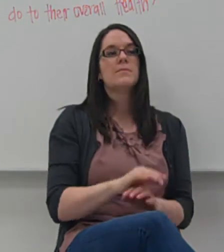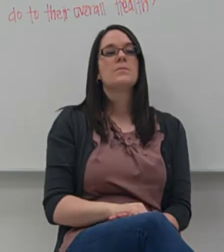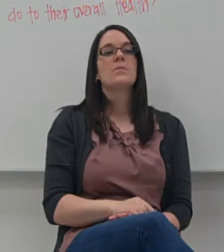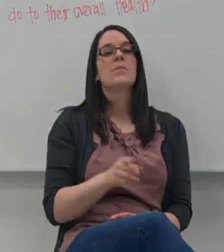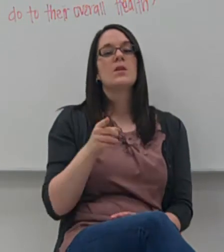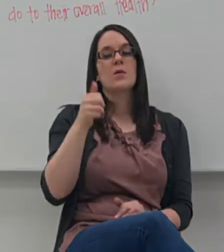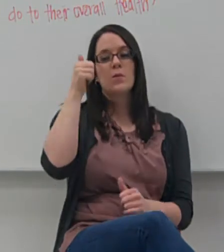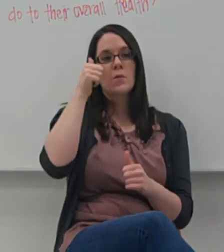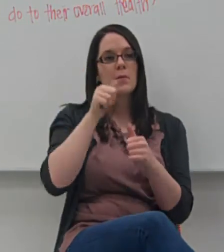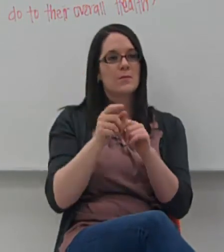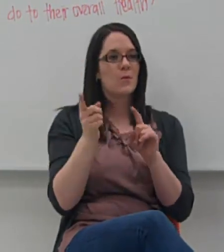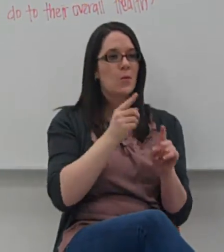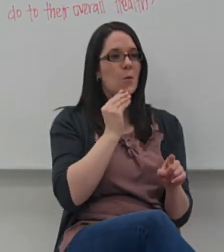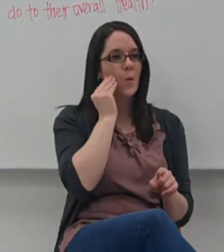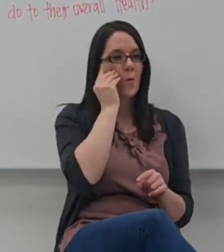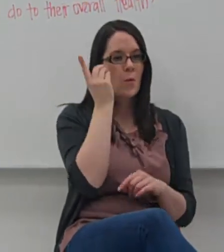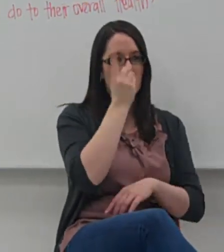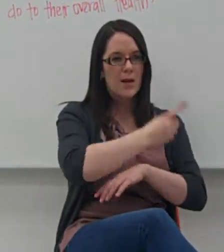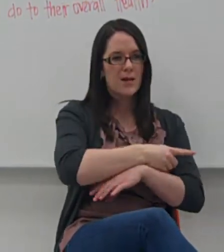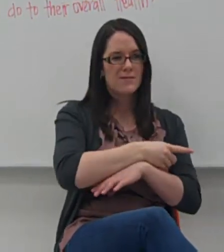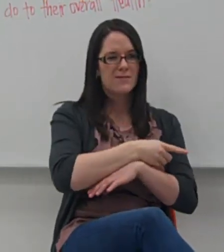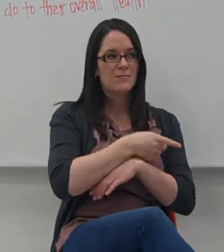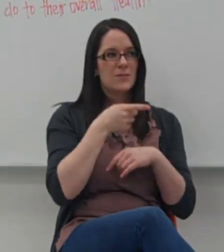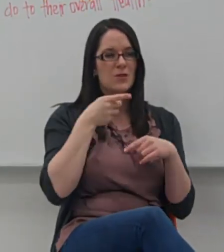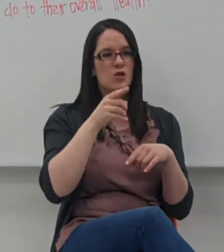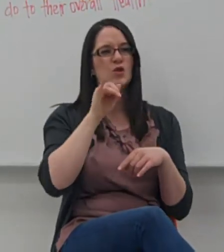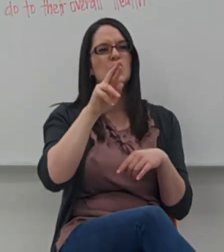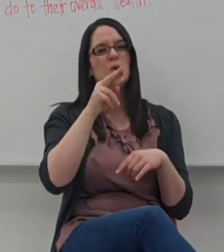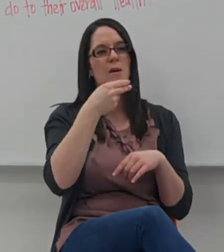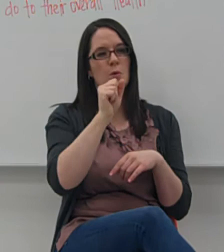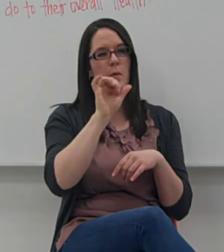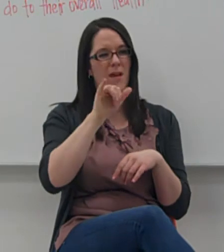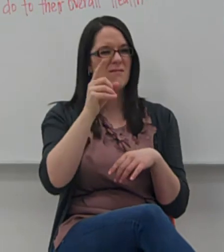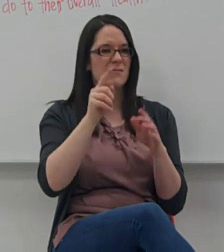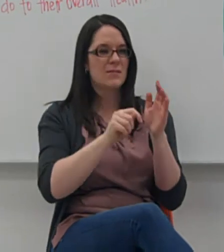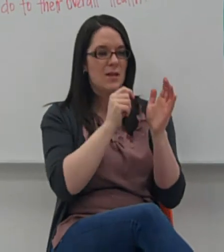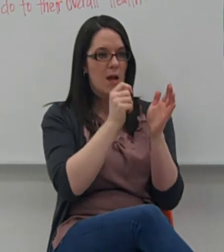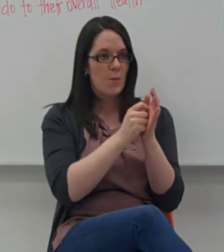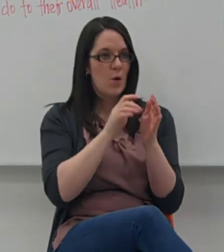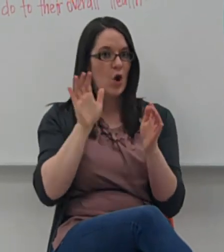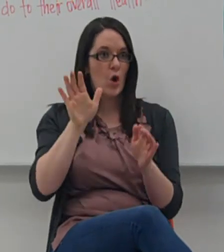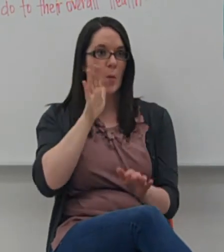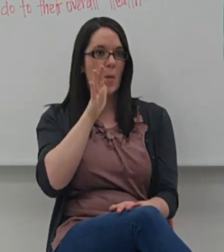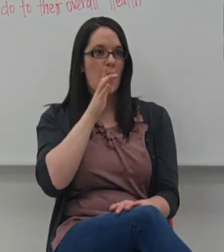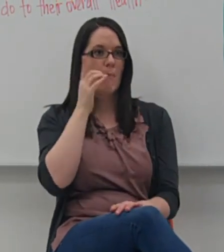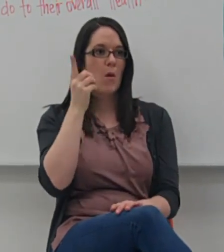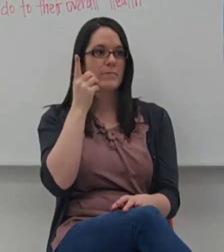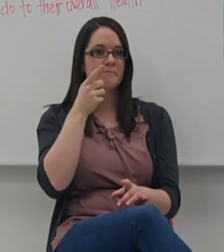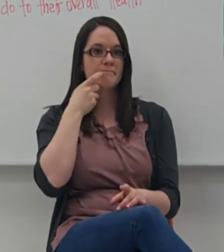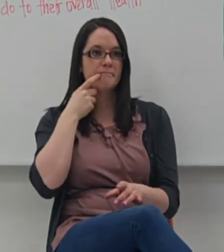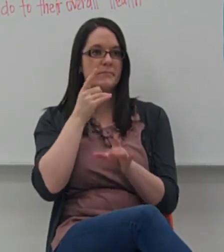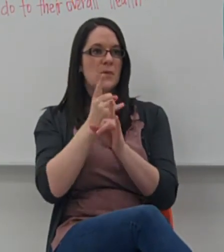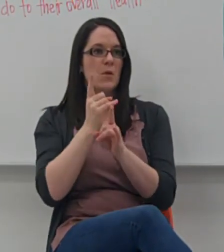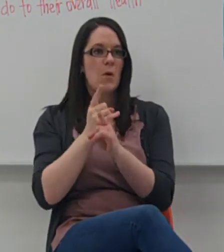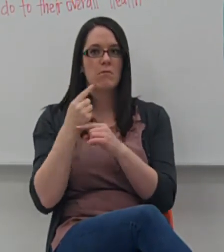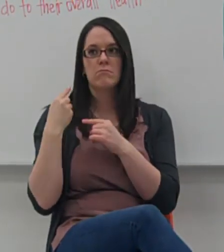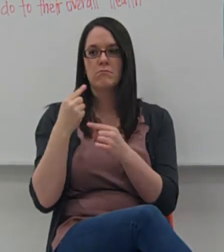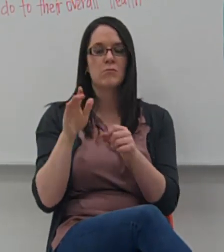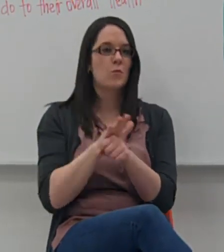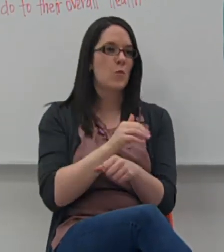remembers coming home one day. She was in junior high. And her mom had been an alcoholic her whole life, and her parents were divorced. And she has told me the